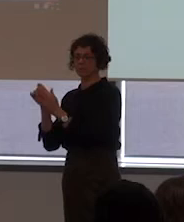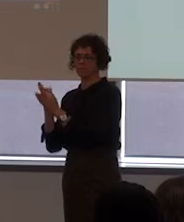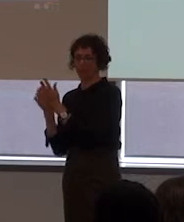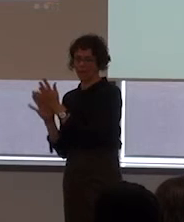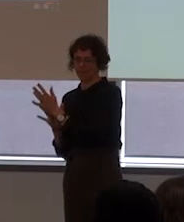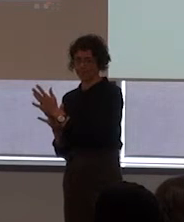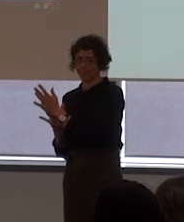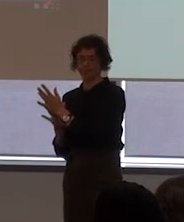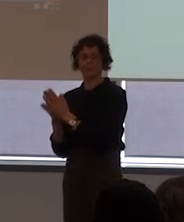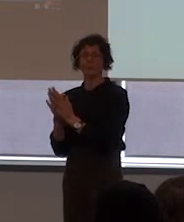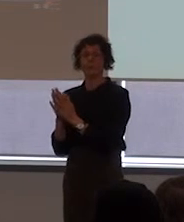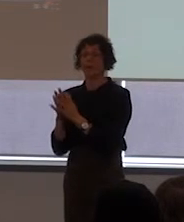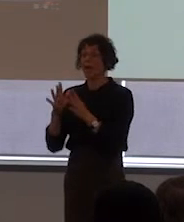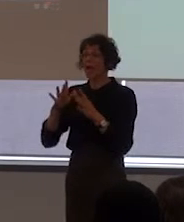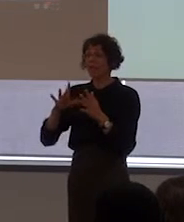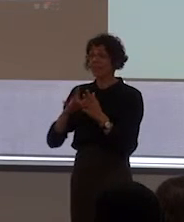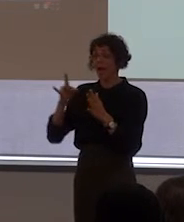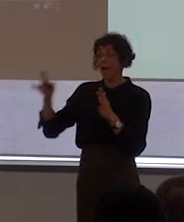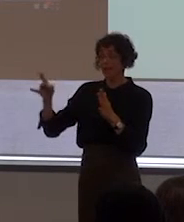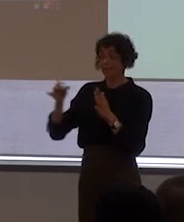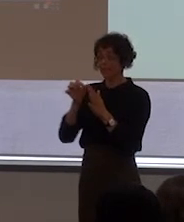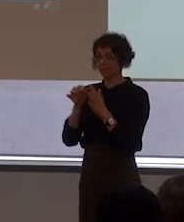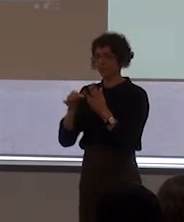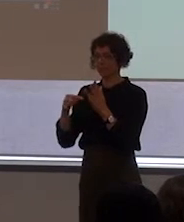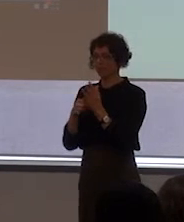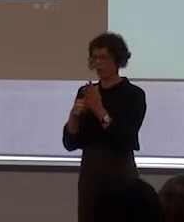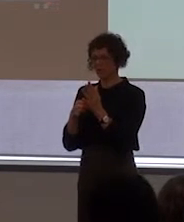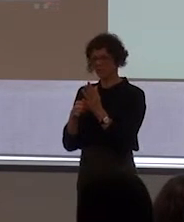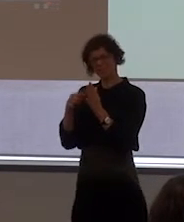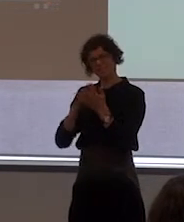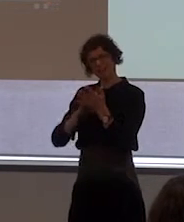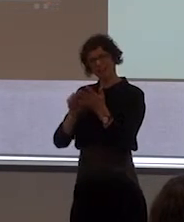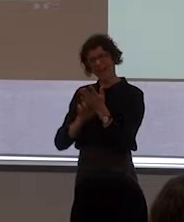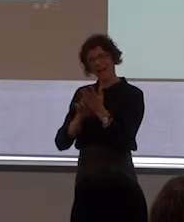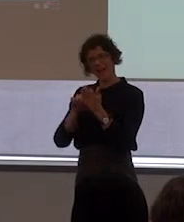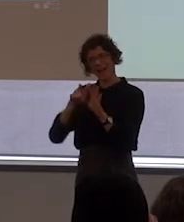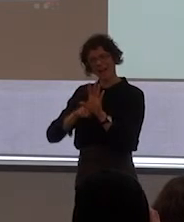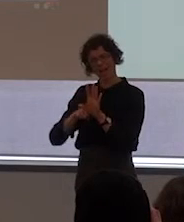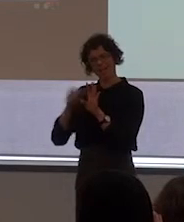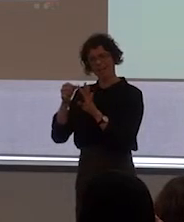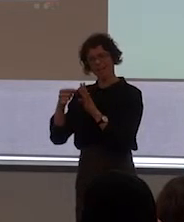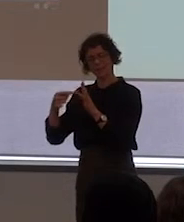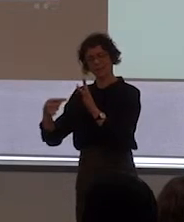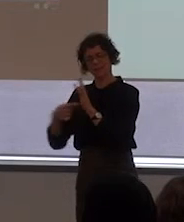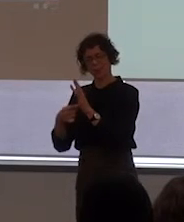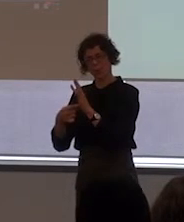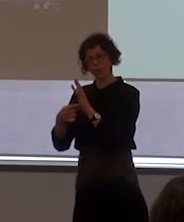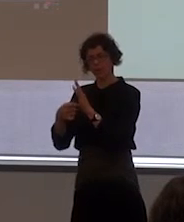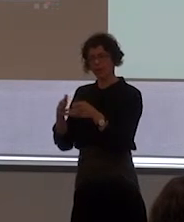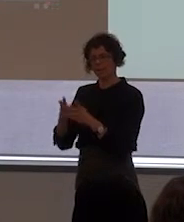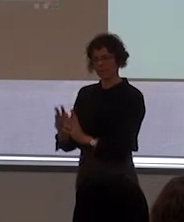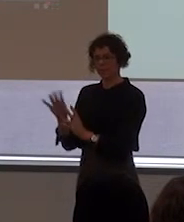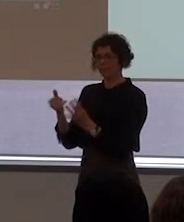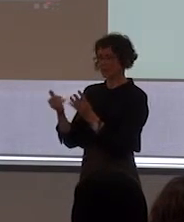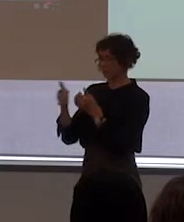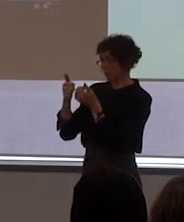The honey pot method is very good. But I understand why developers put these things in. They're very effective